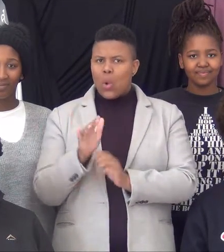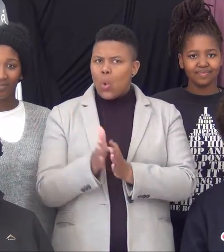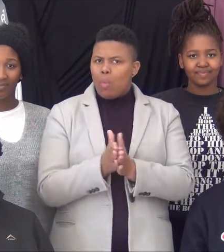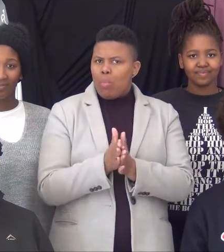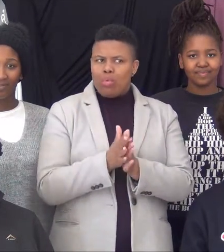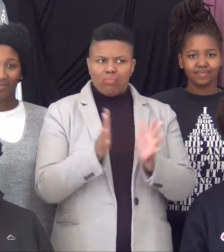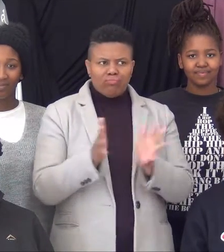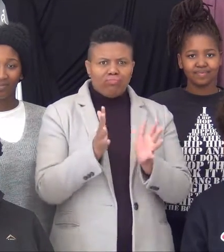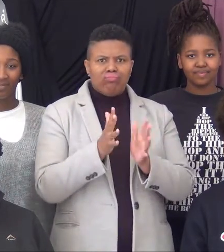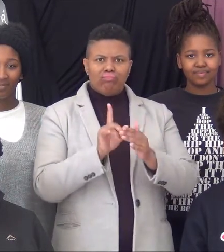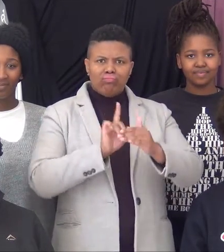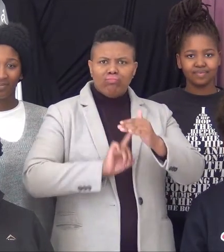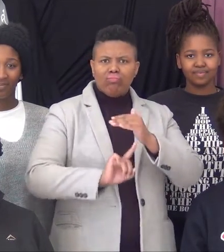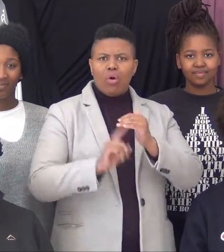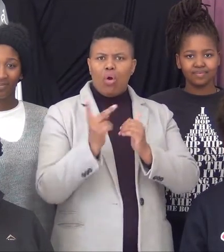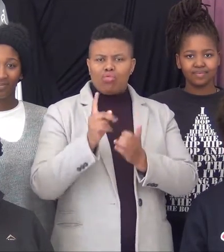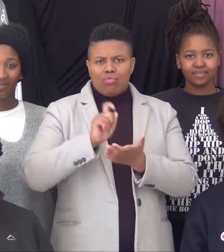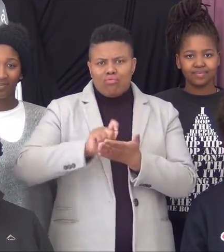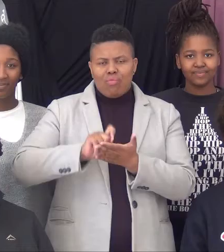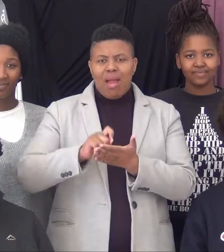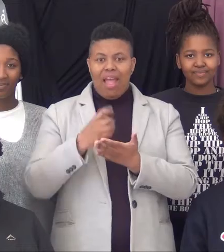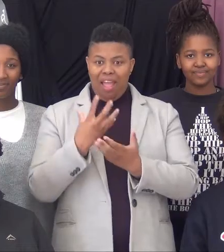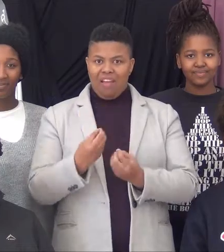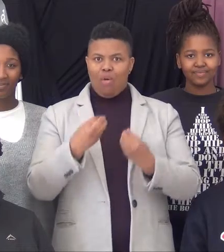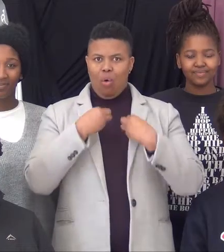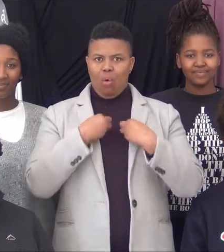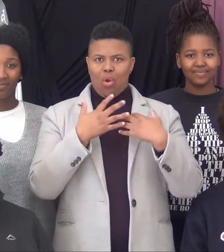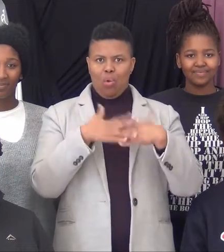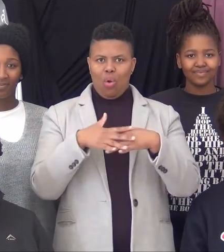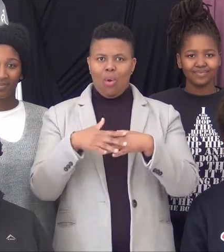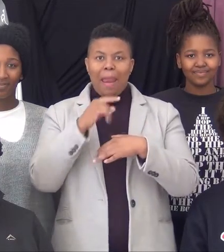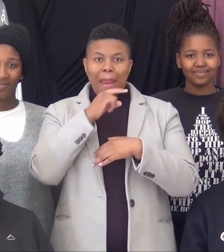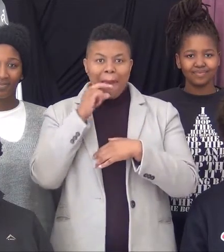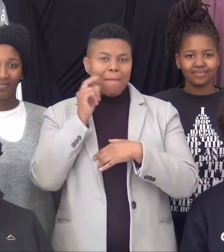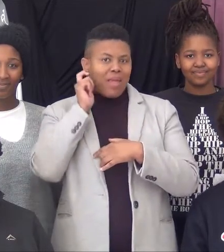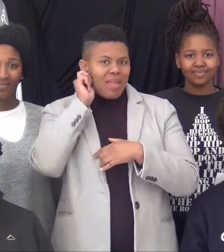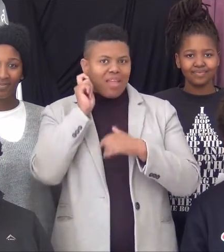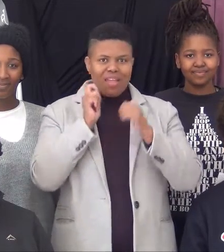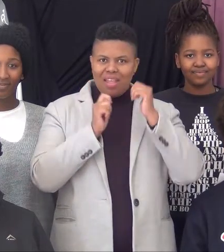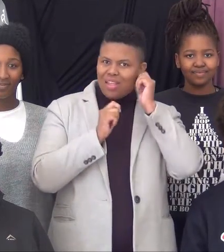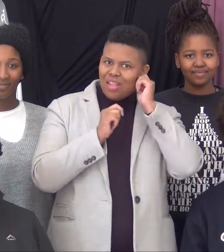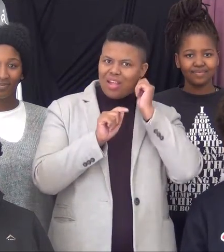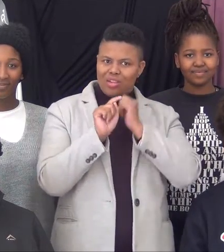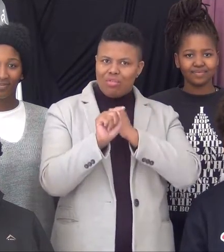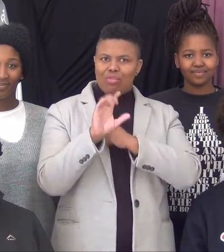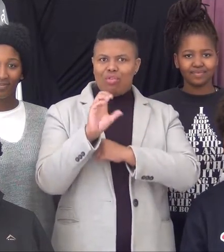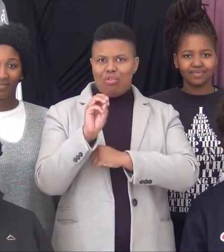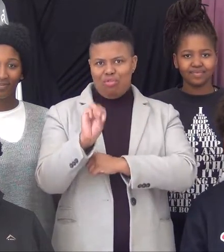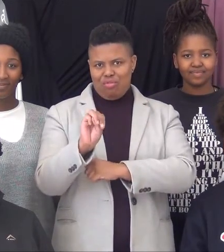and inspirational writer with her own blog at ariablog.com.